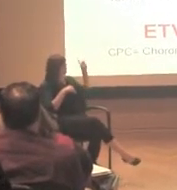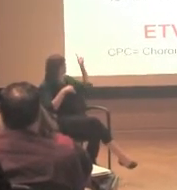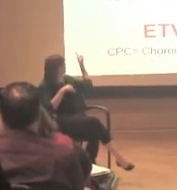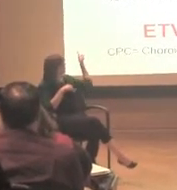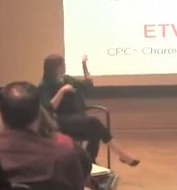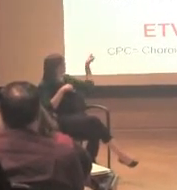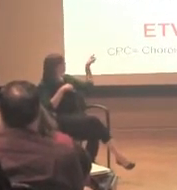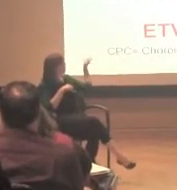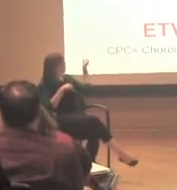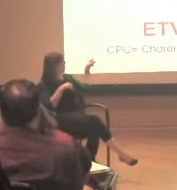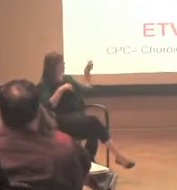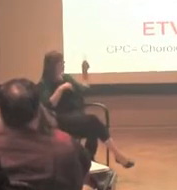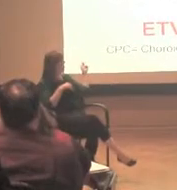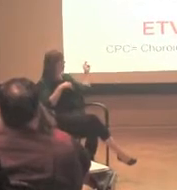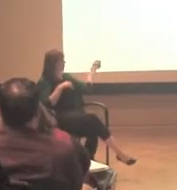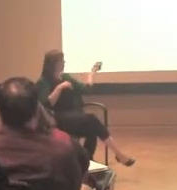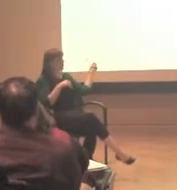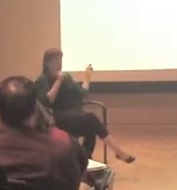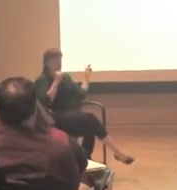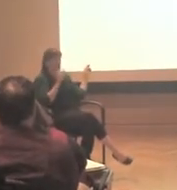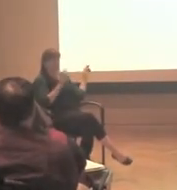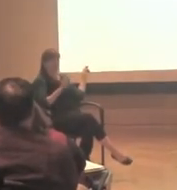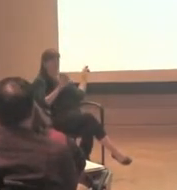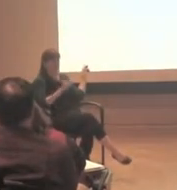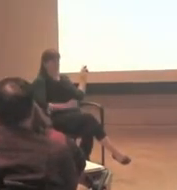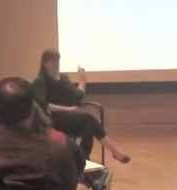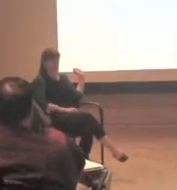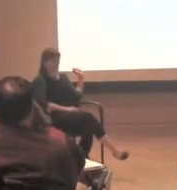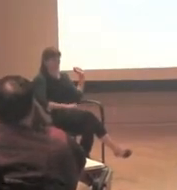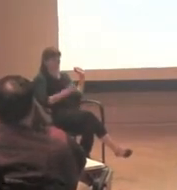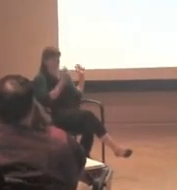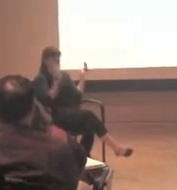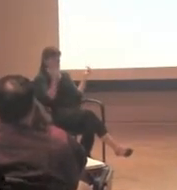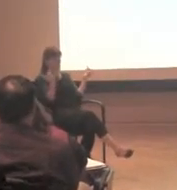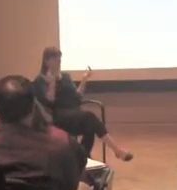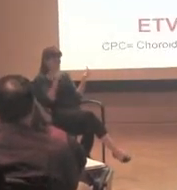coagulation. Let me explain.